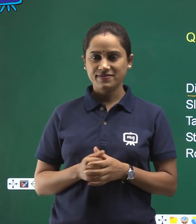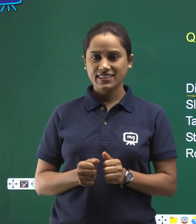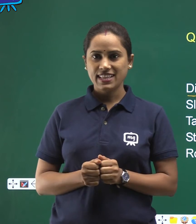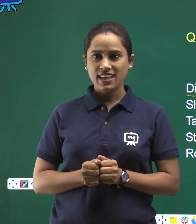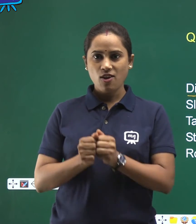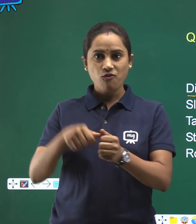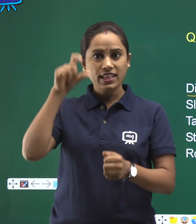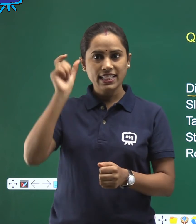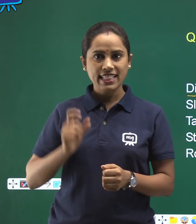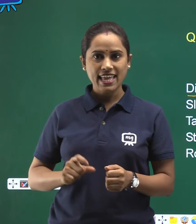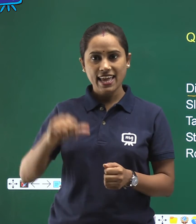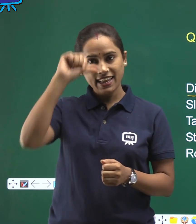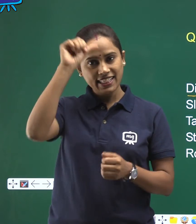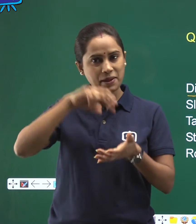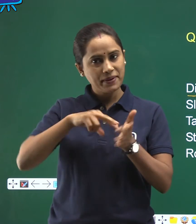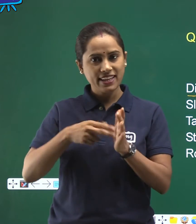with their Hindi meanings